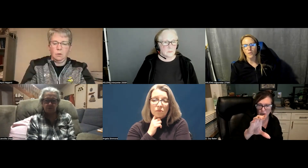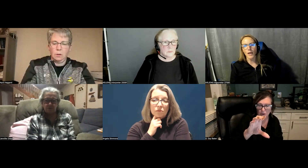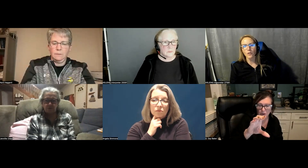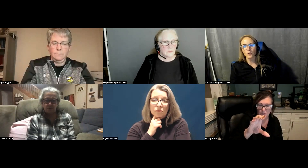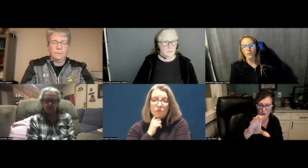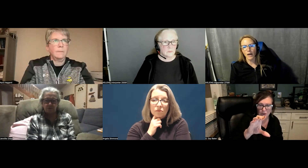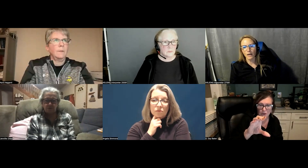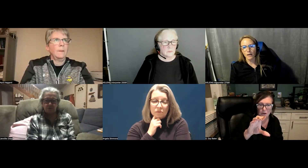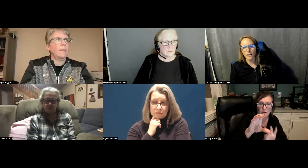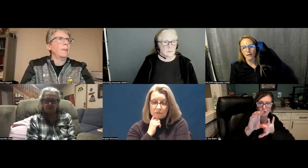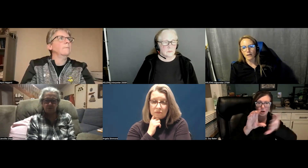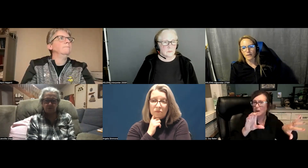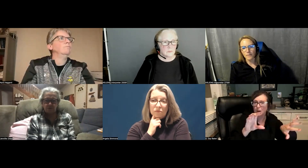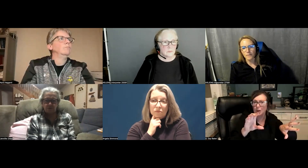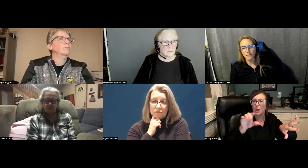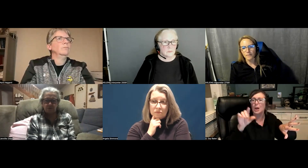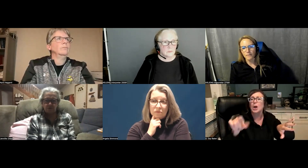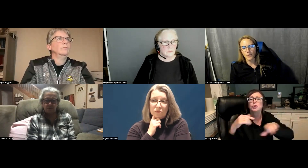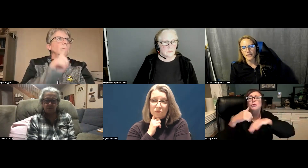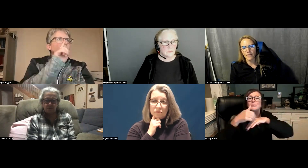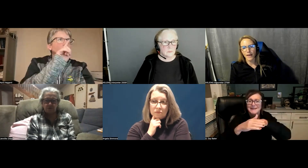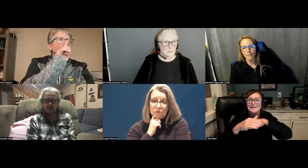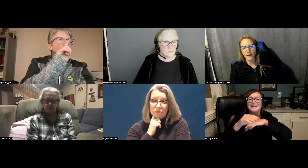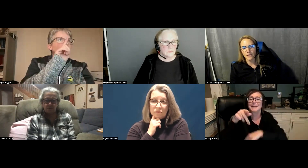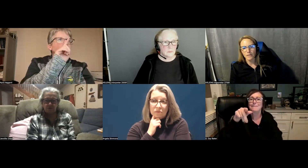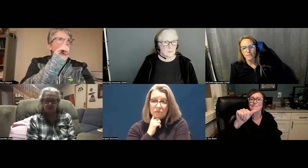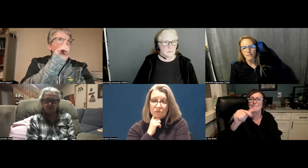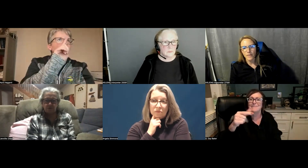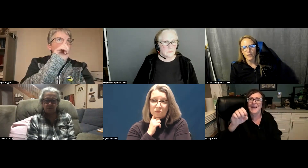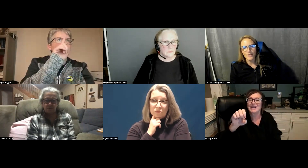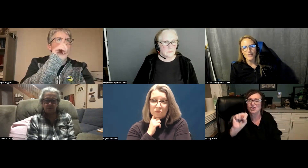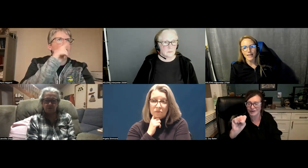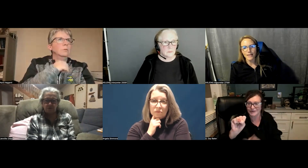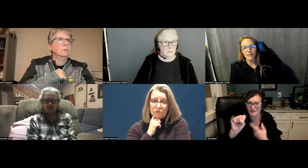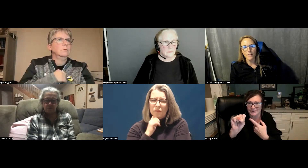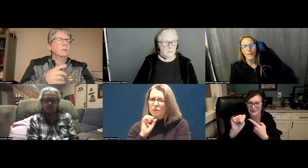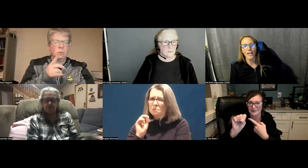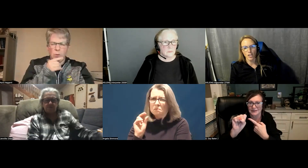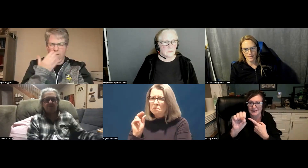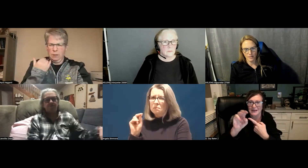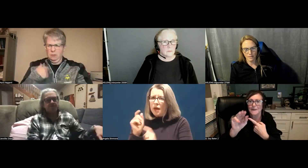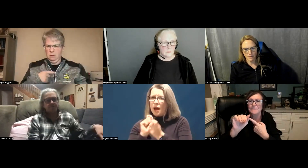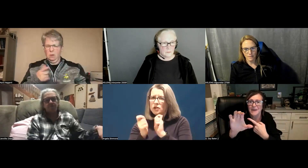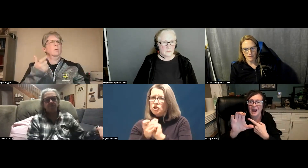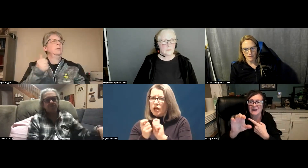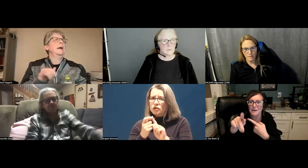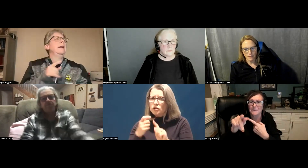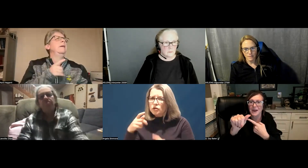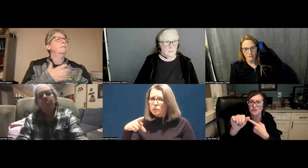No, not Google Doc. No, it's not that, but if you can send the pages.